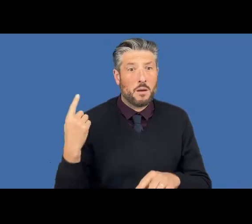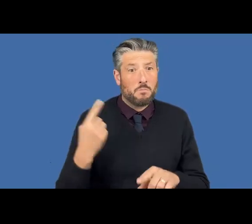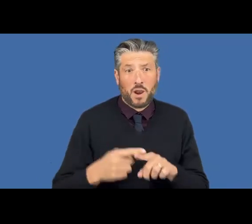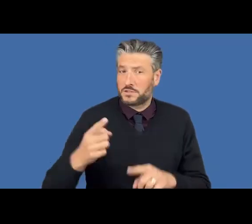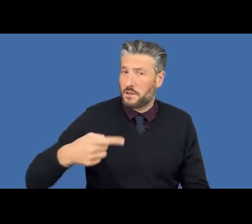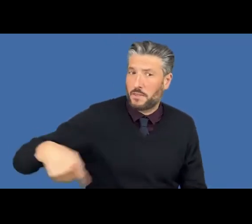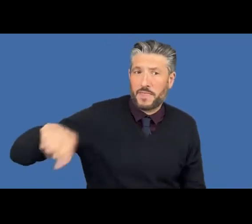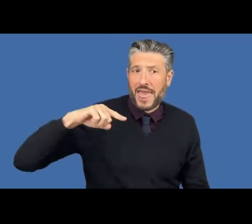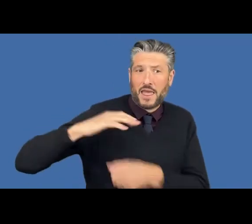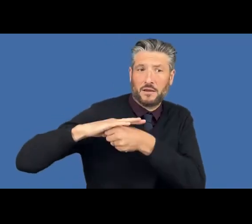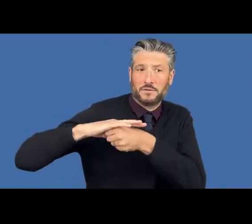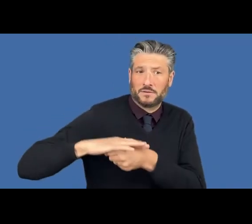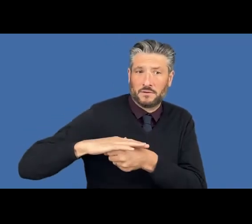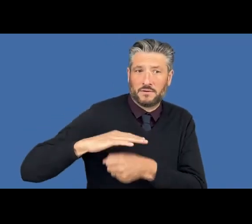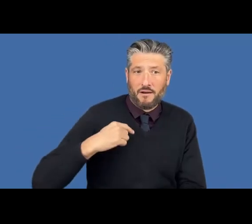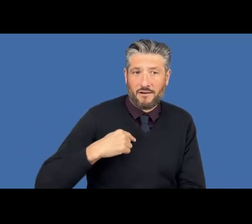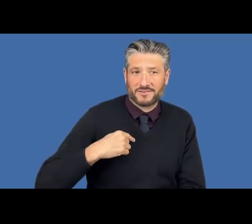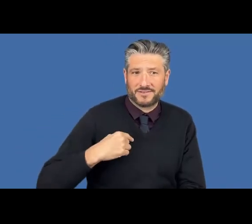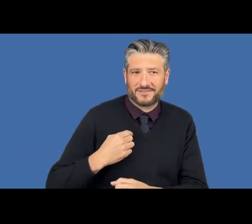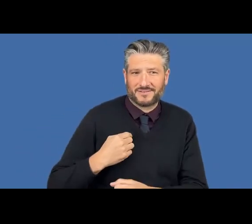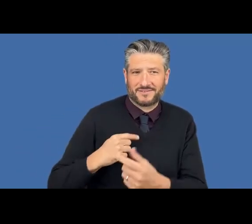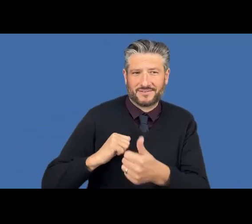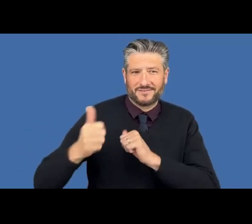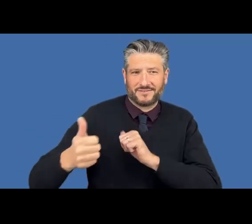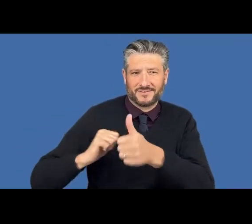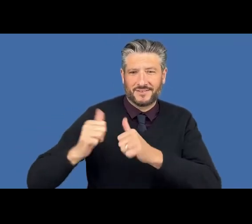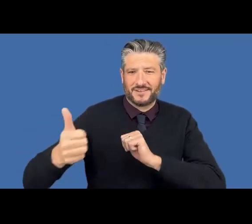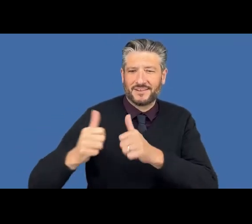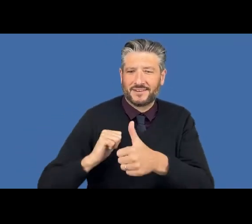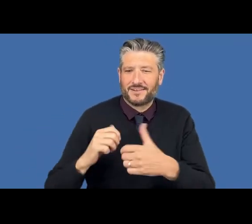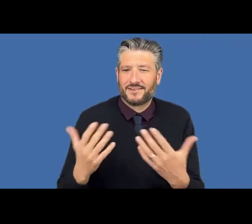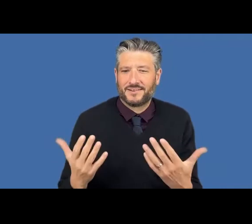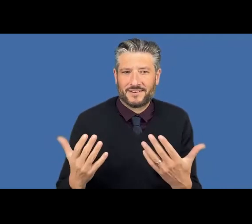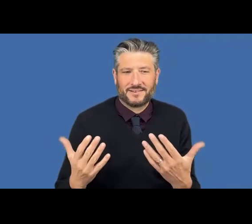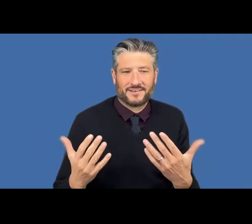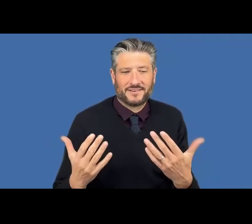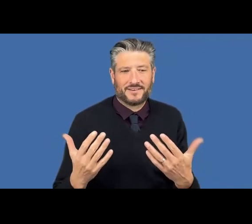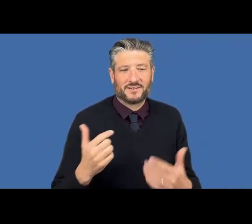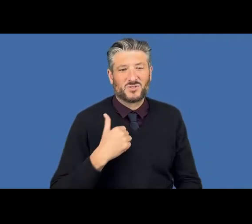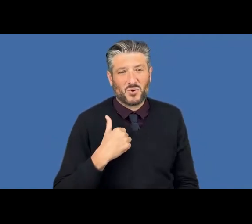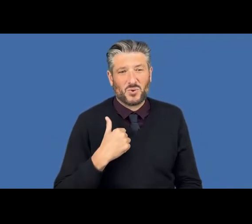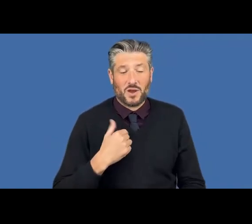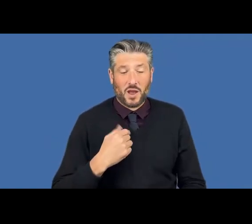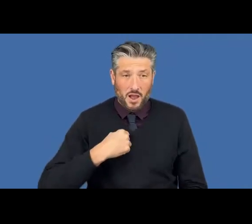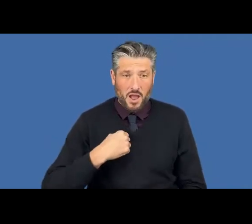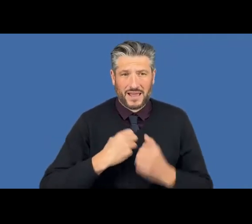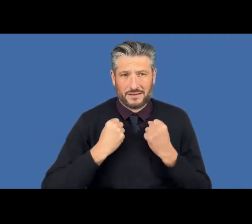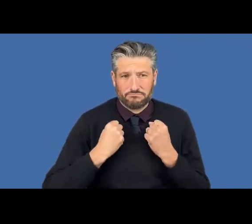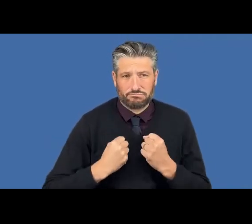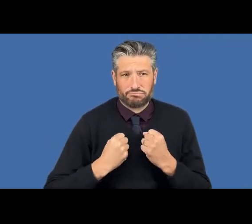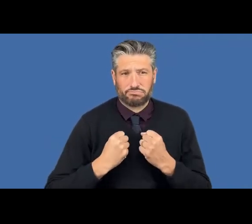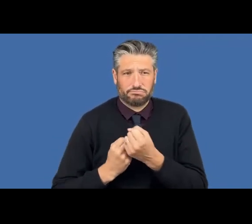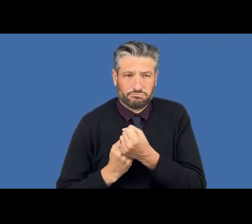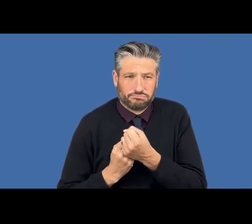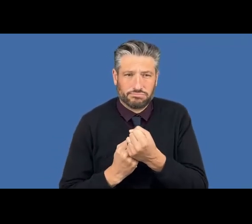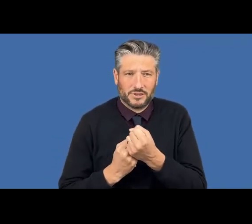supplier is useful. For me, in my role as the person driving that change to be more inclusive in the company, there